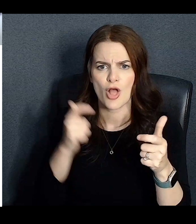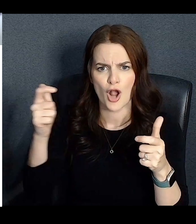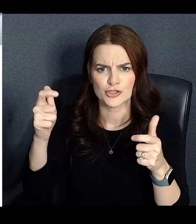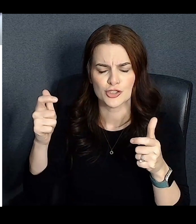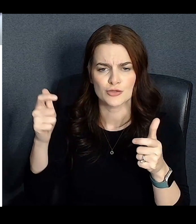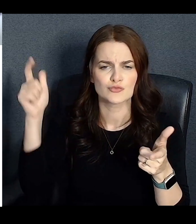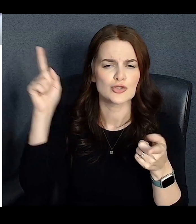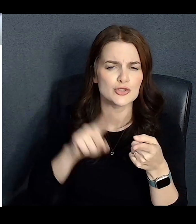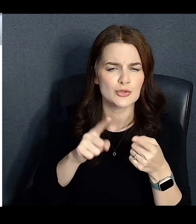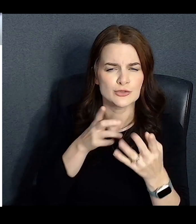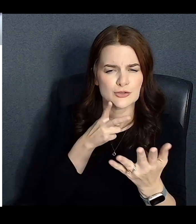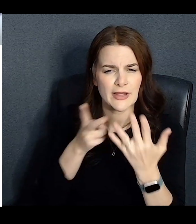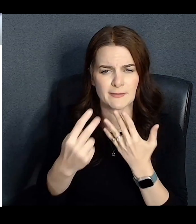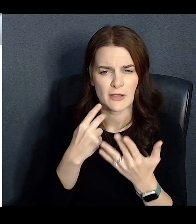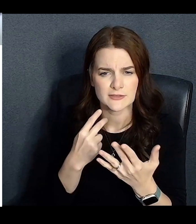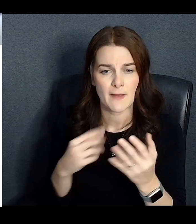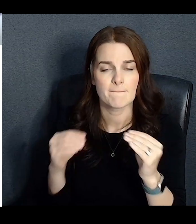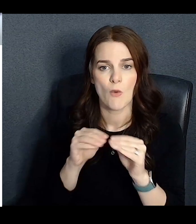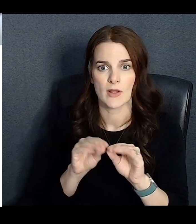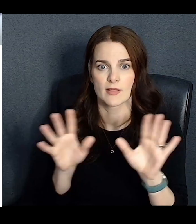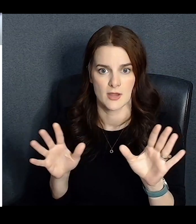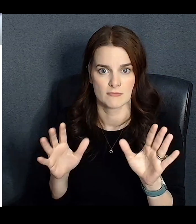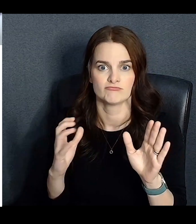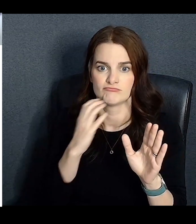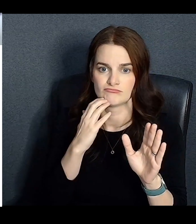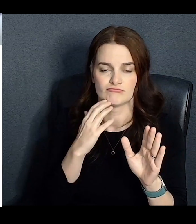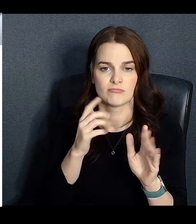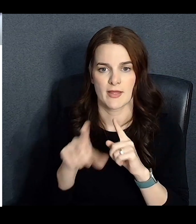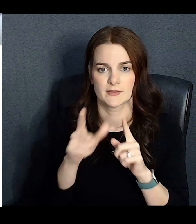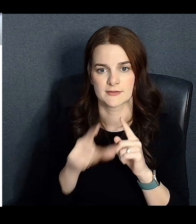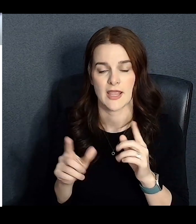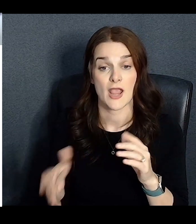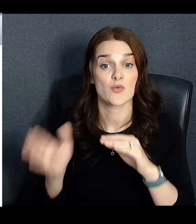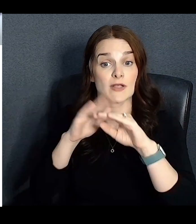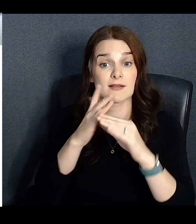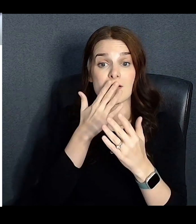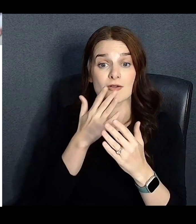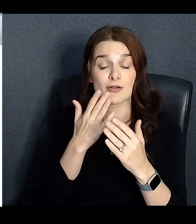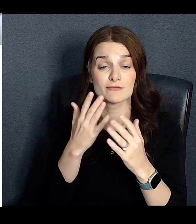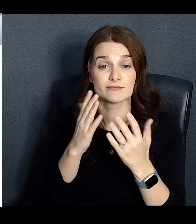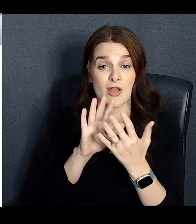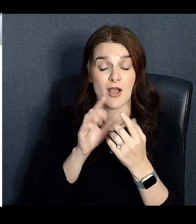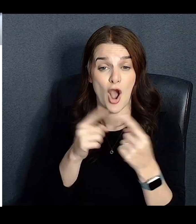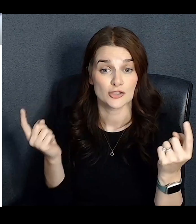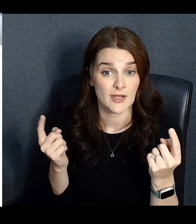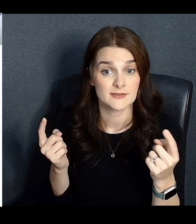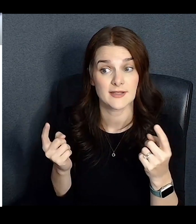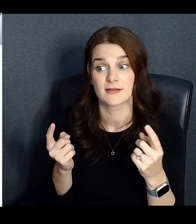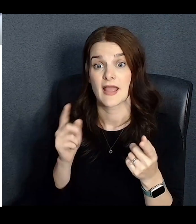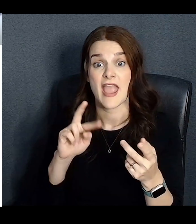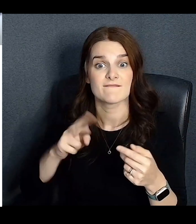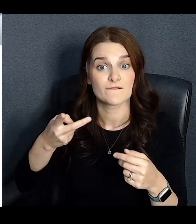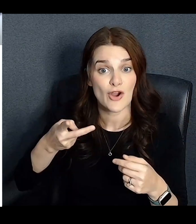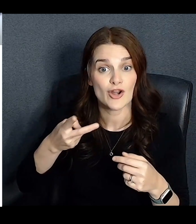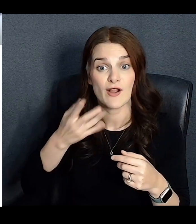larger. You can reduce transparency to increase legibility. You can increase color contrast. You can invert contrast as well